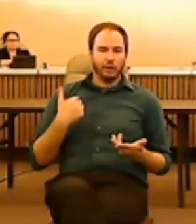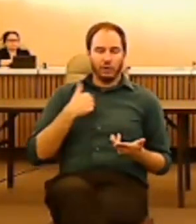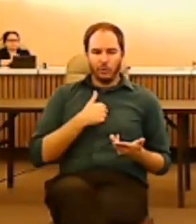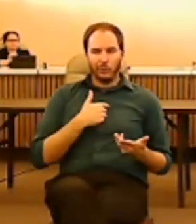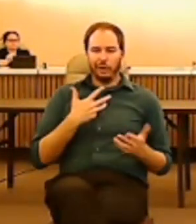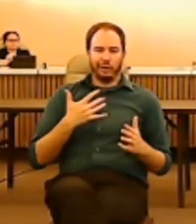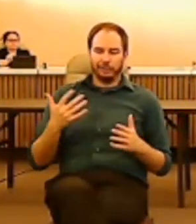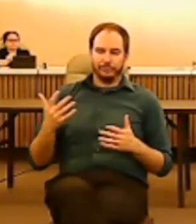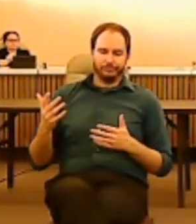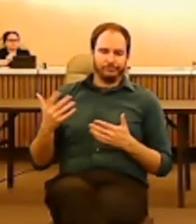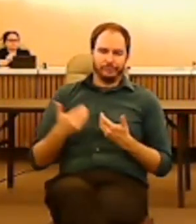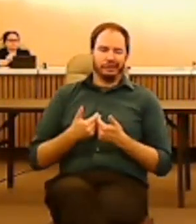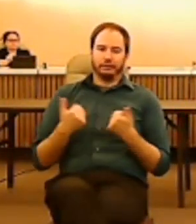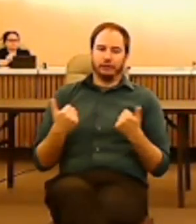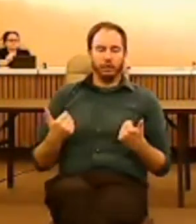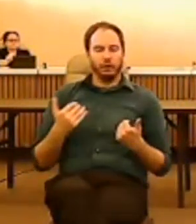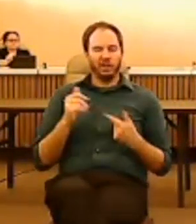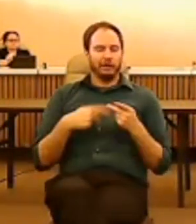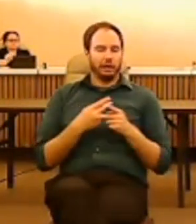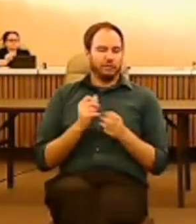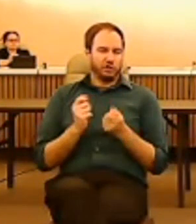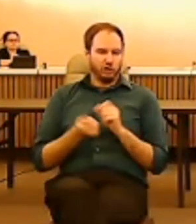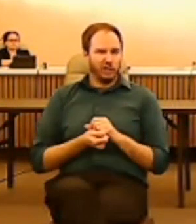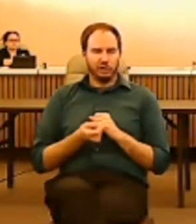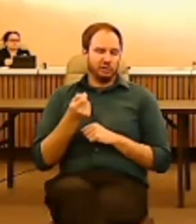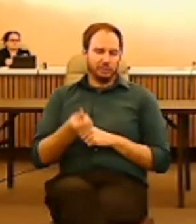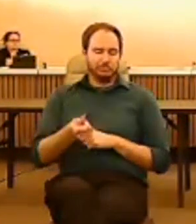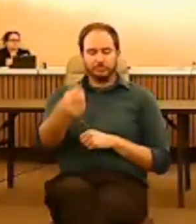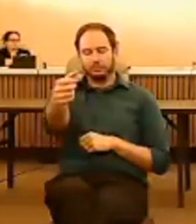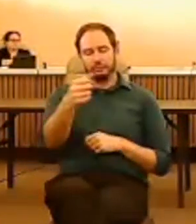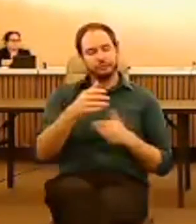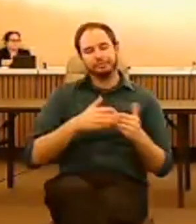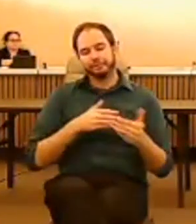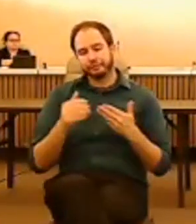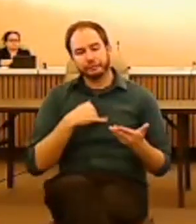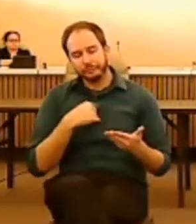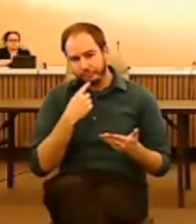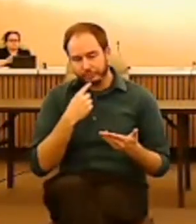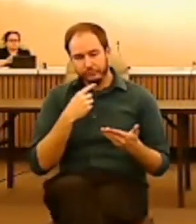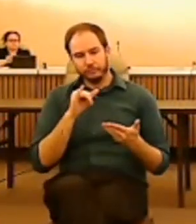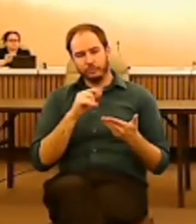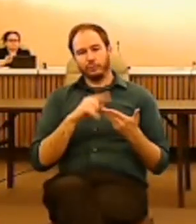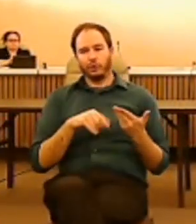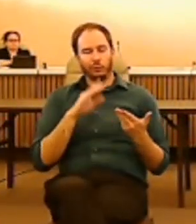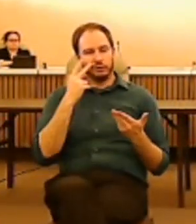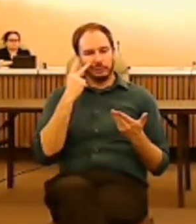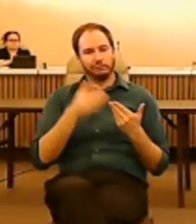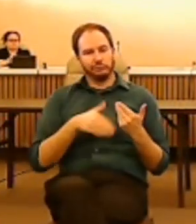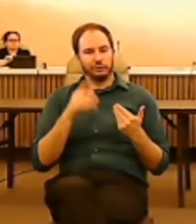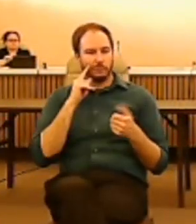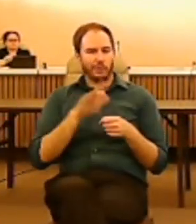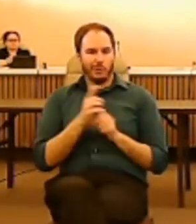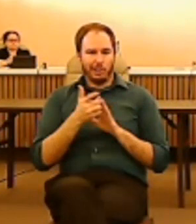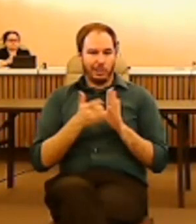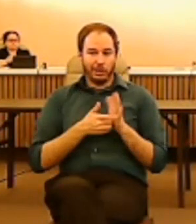of apartment buildings. So it's changes like that. So, but anyways, like I said, that's what you're going to be seeing for that local law. I don't